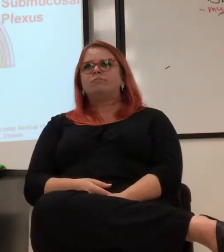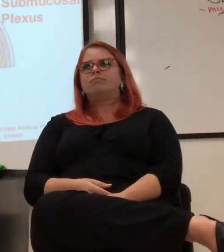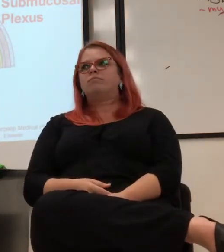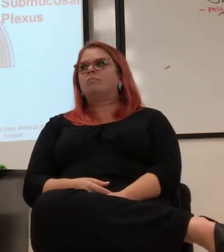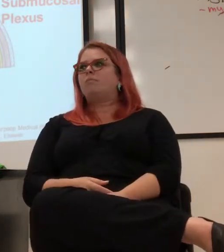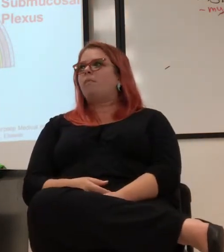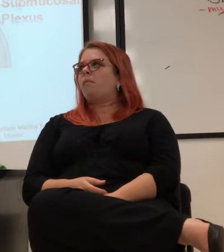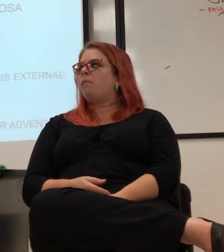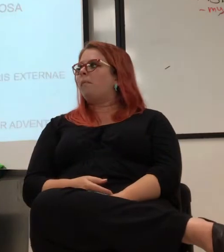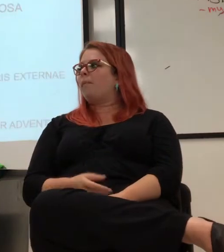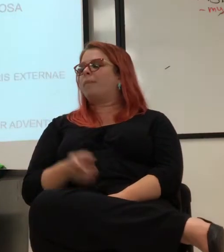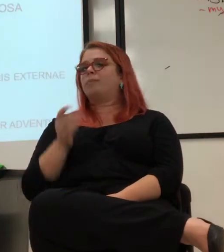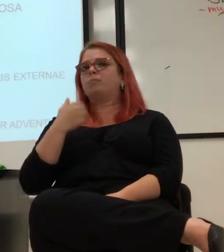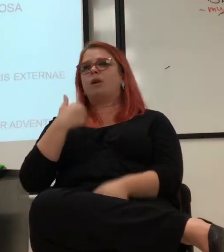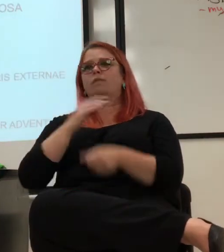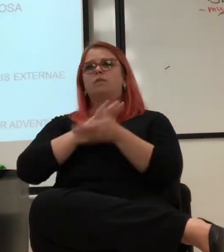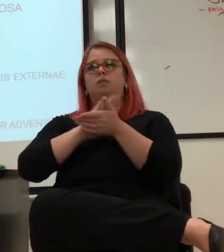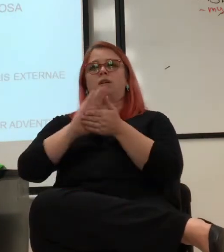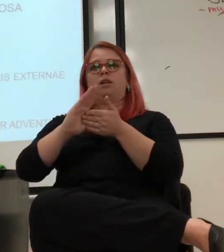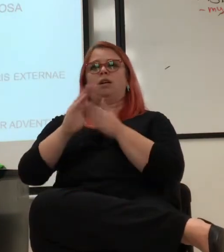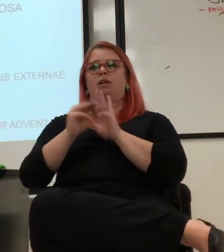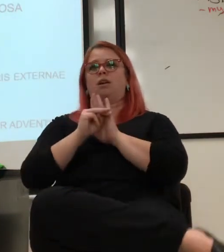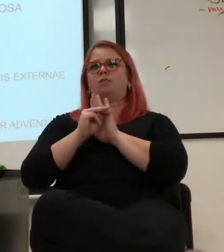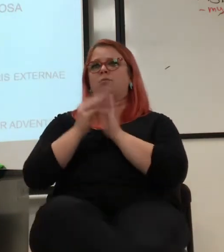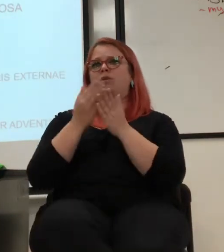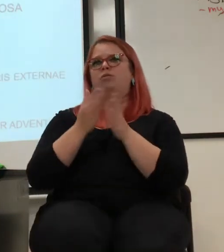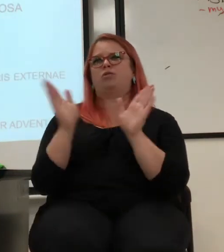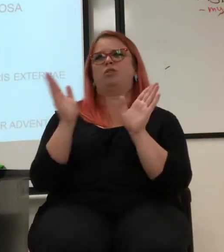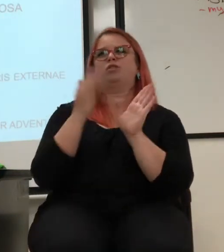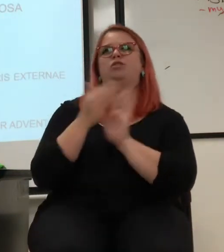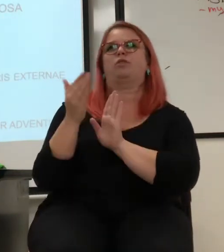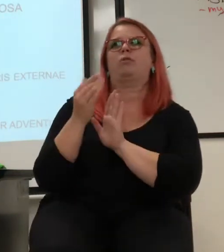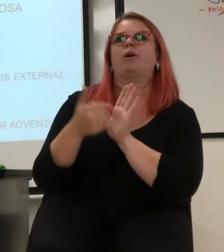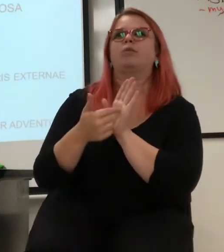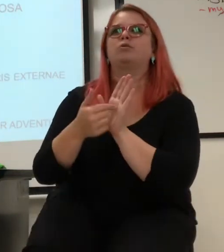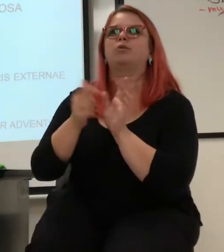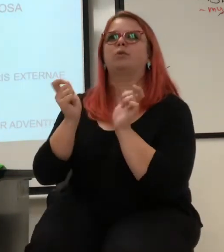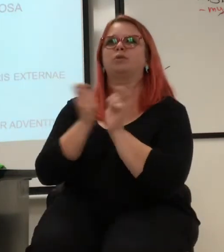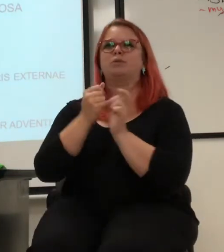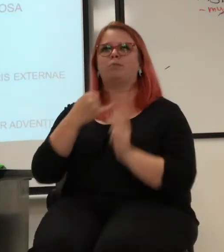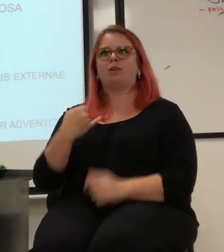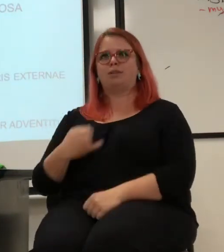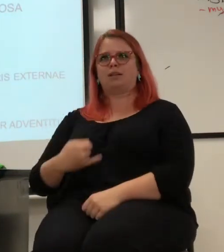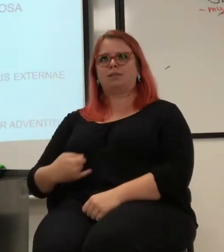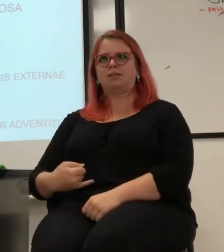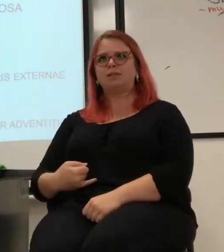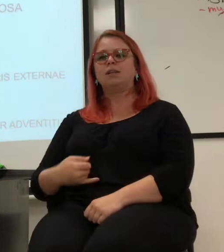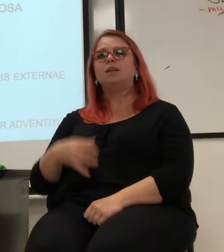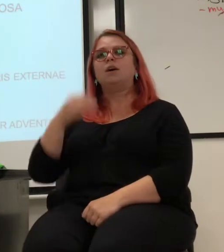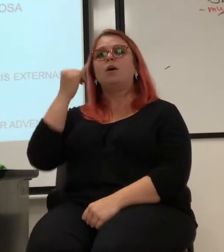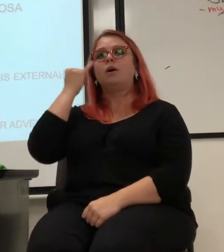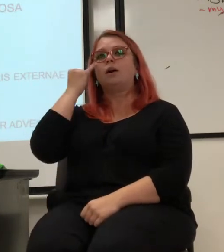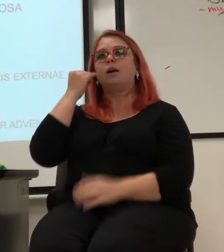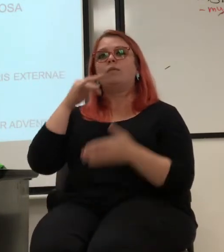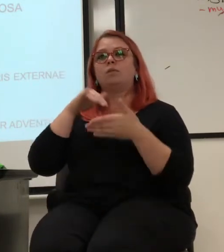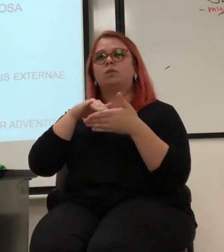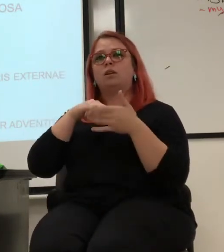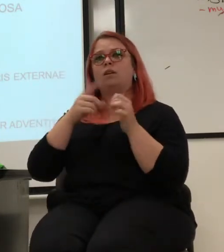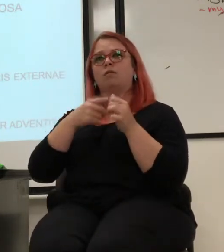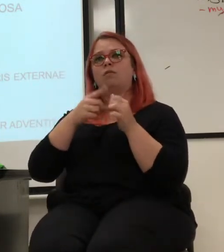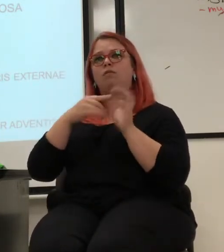we have a nice model of the general pattern shown in the small intestine here. If you study it,